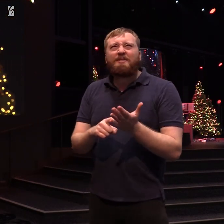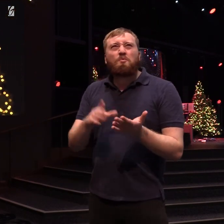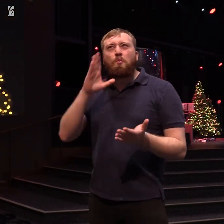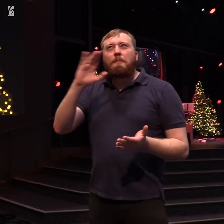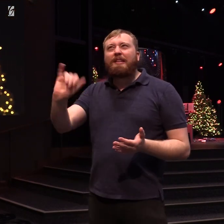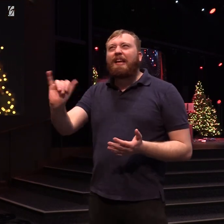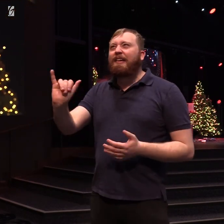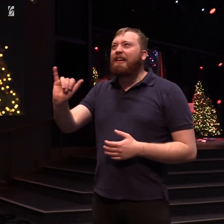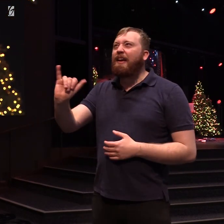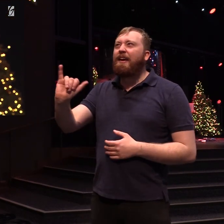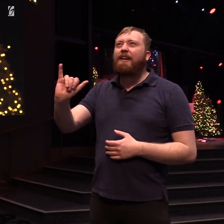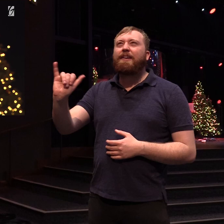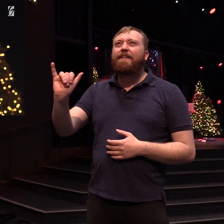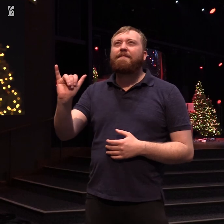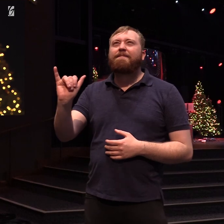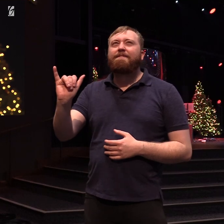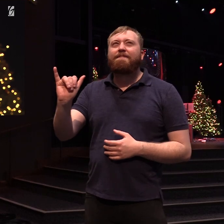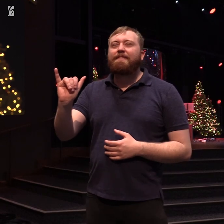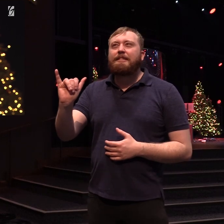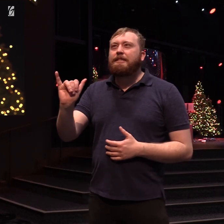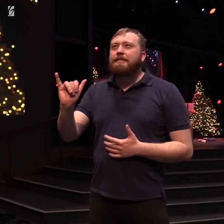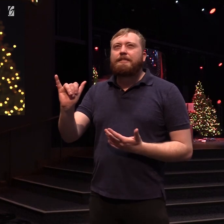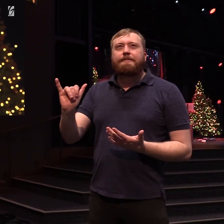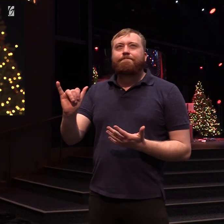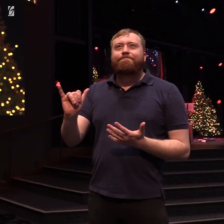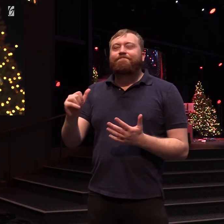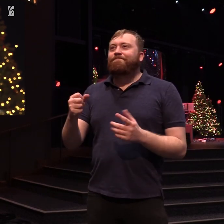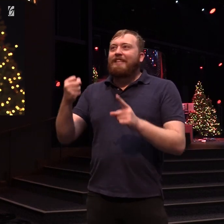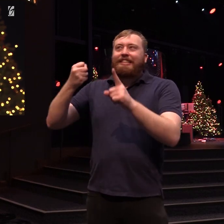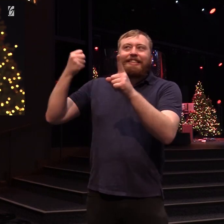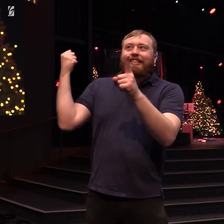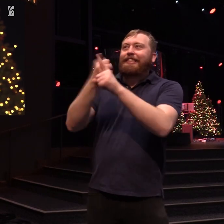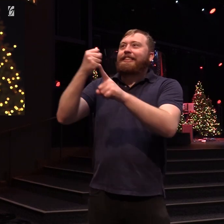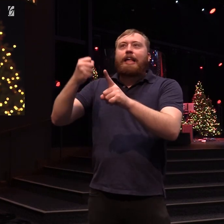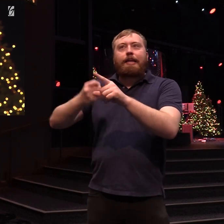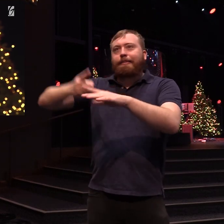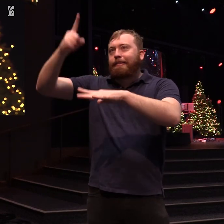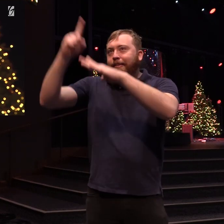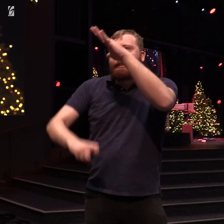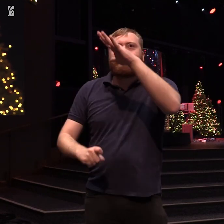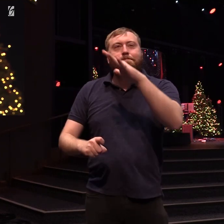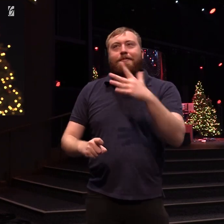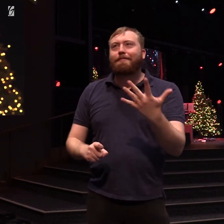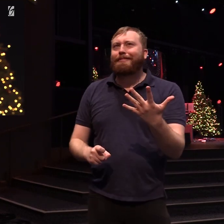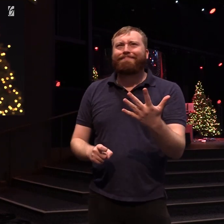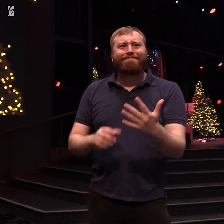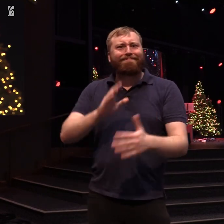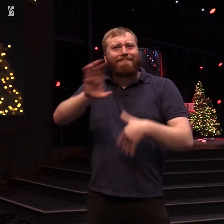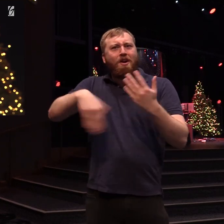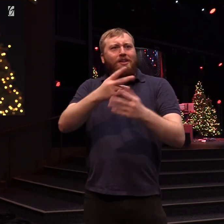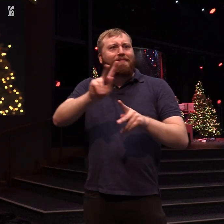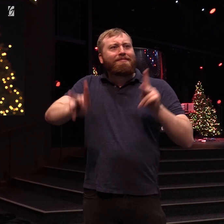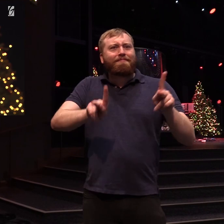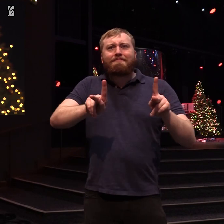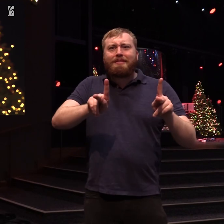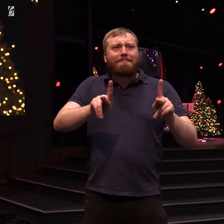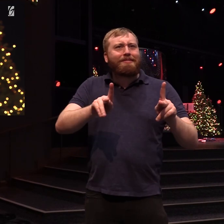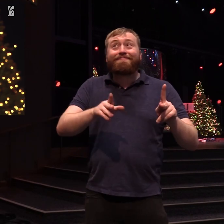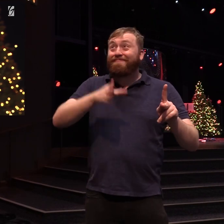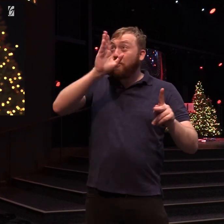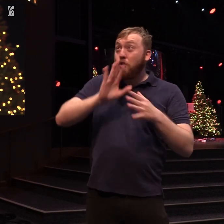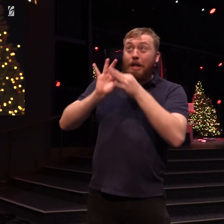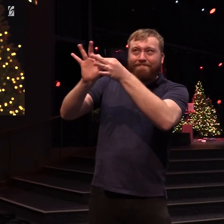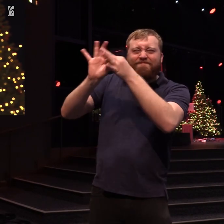that it's a sudden disappearance of all of God's people, an